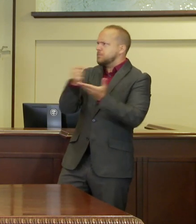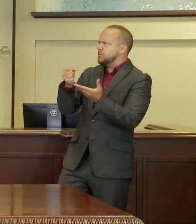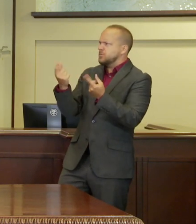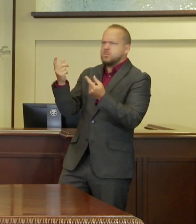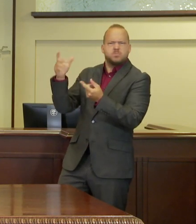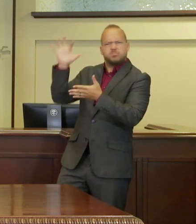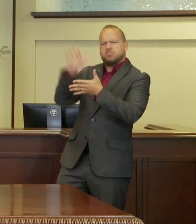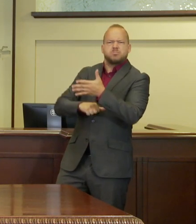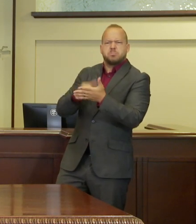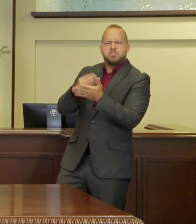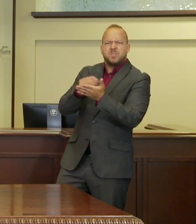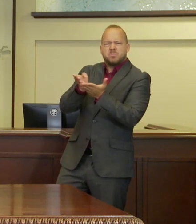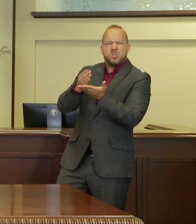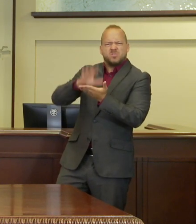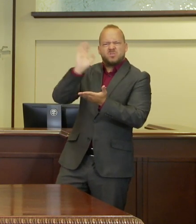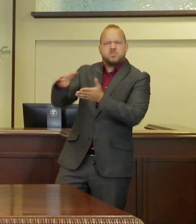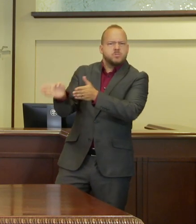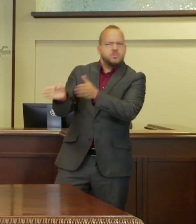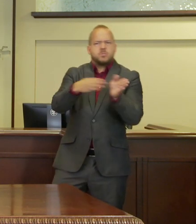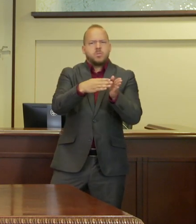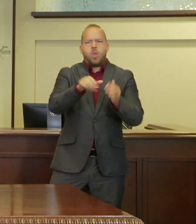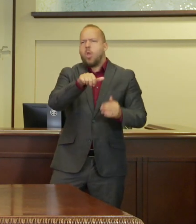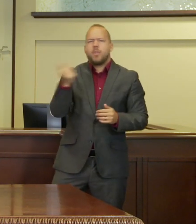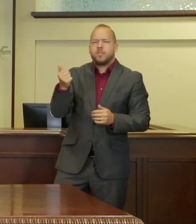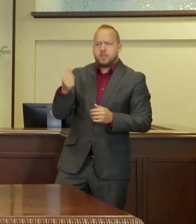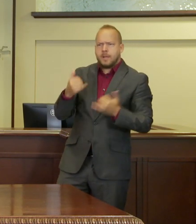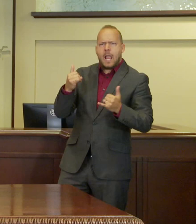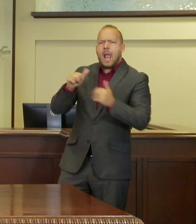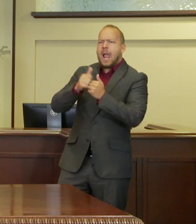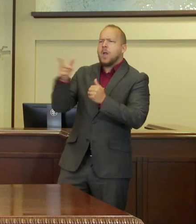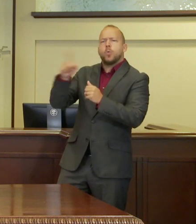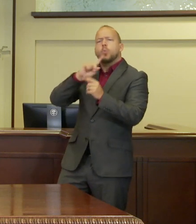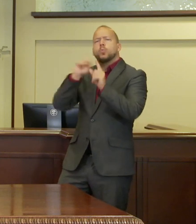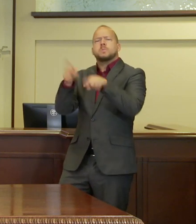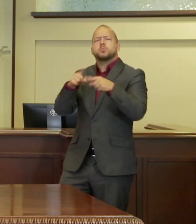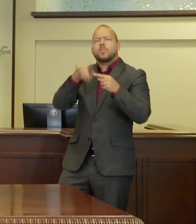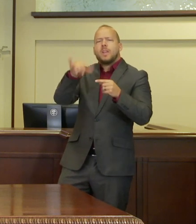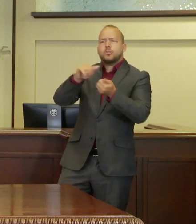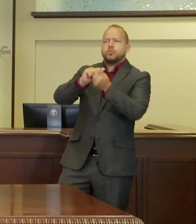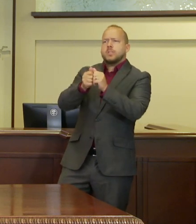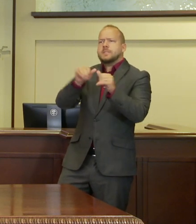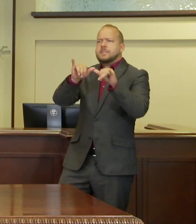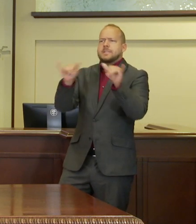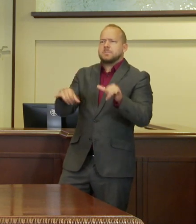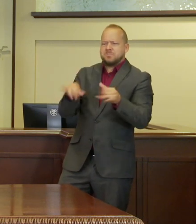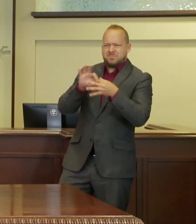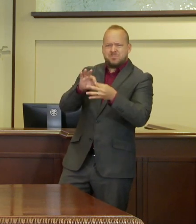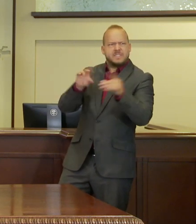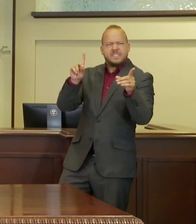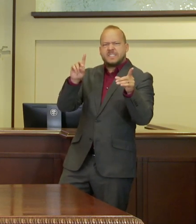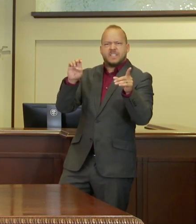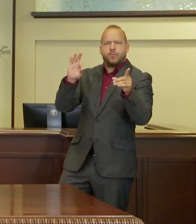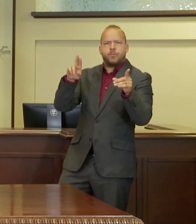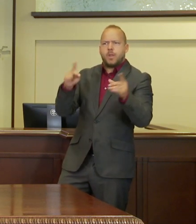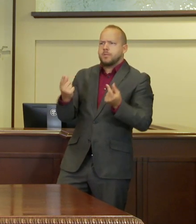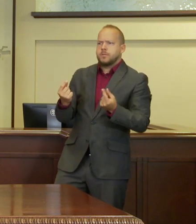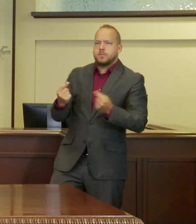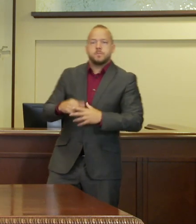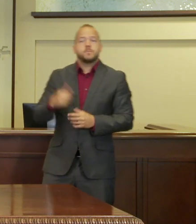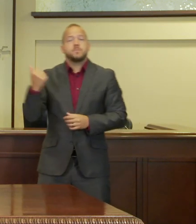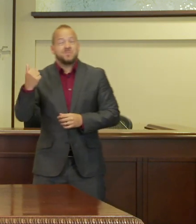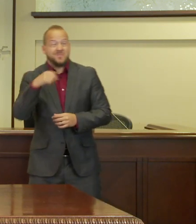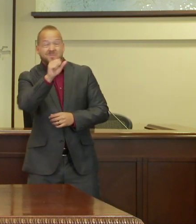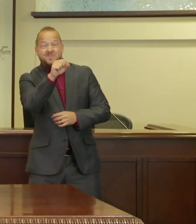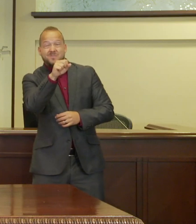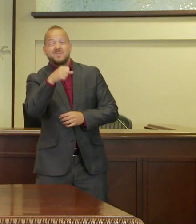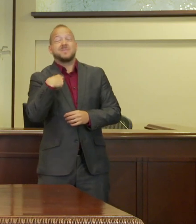and potentially changing the first responder system? Well, as I indicated, we are already investing in